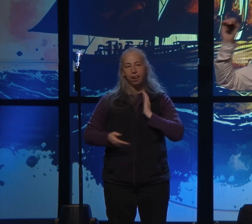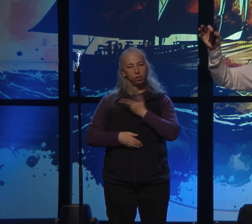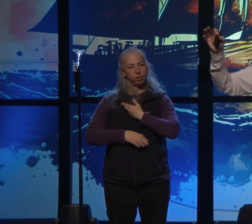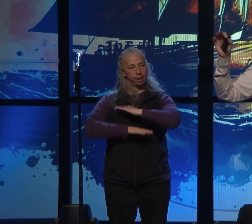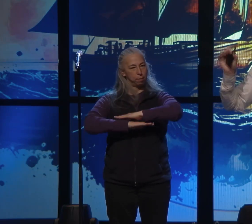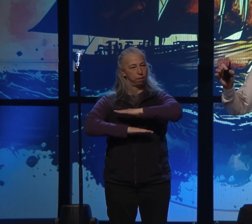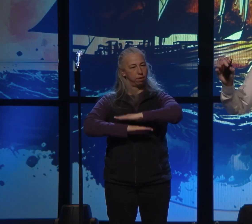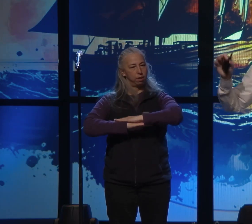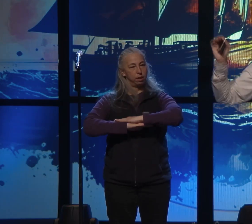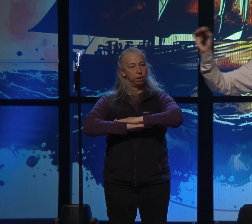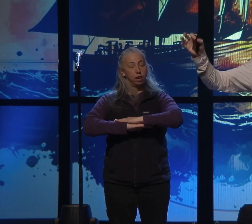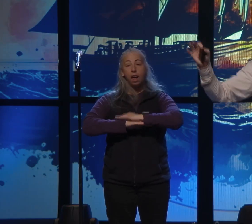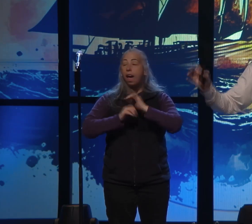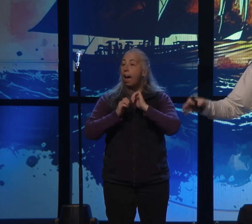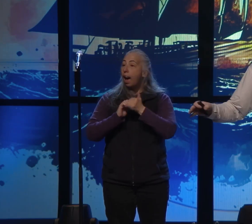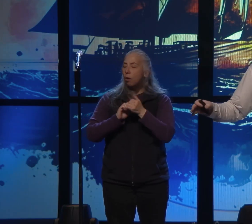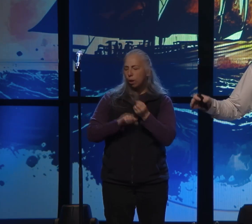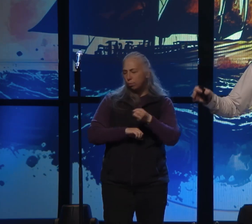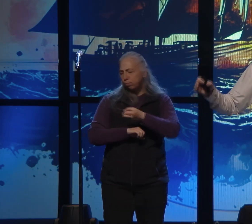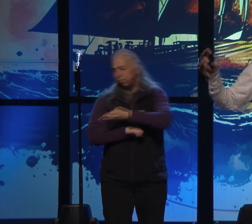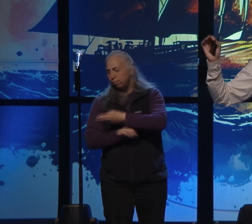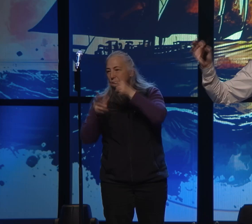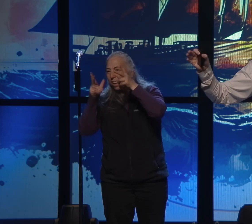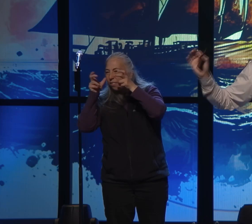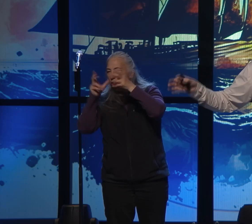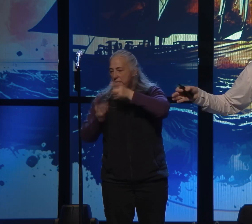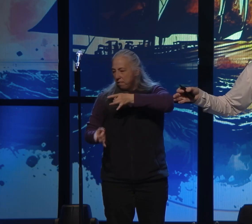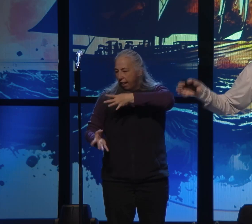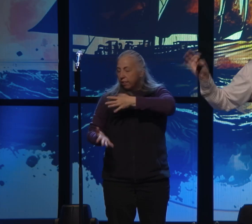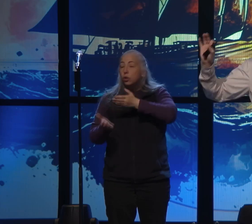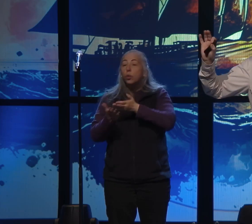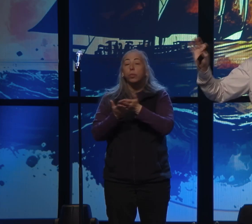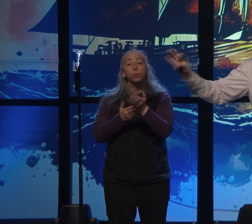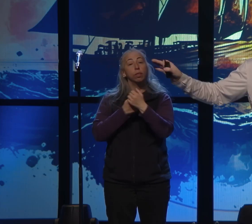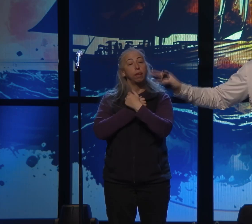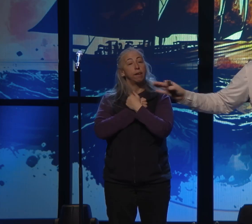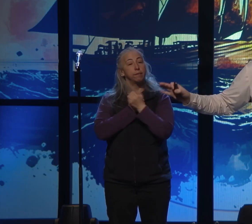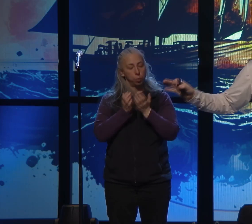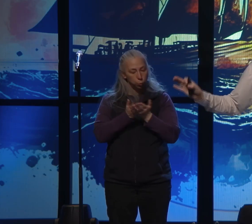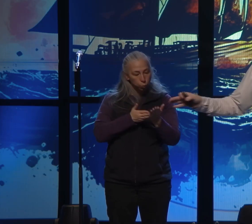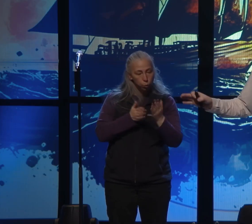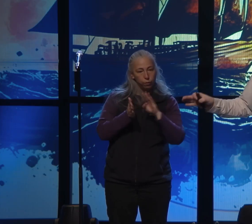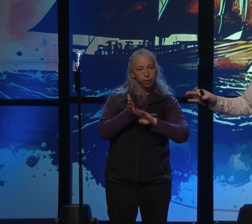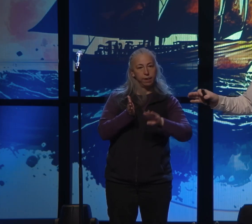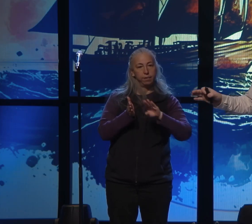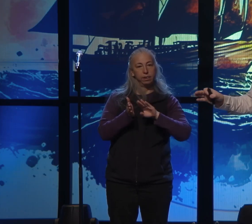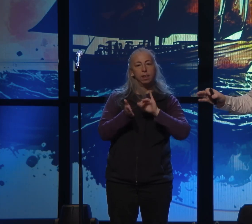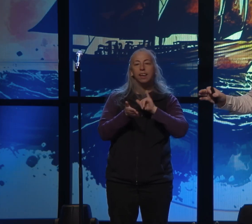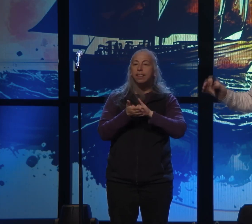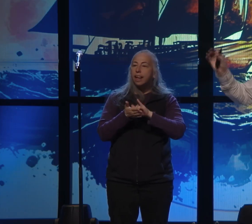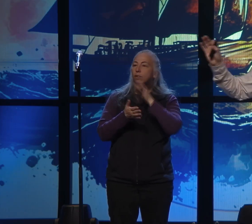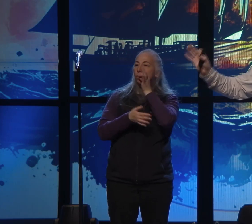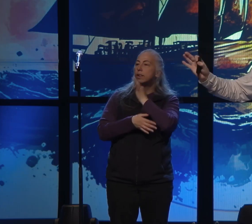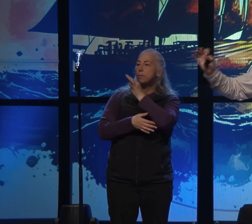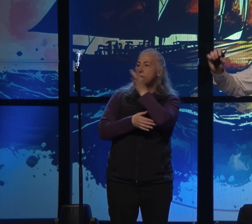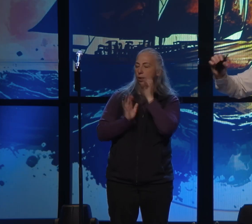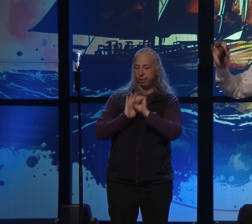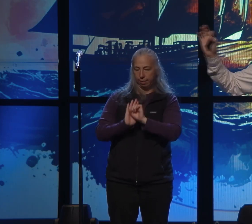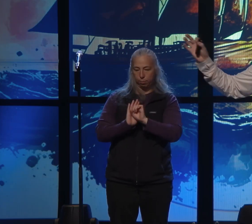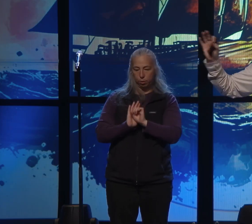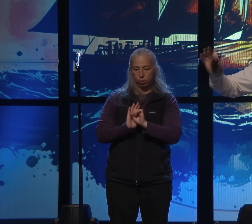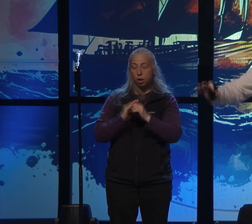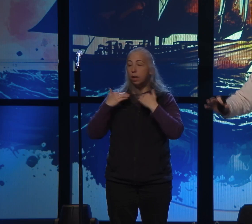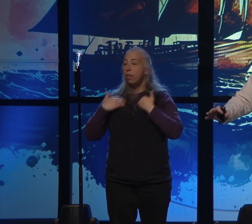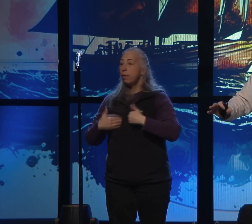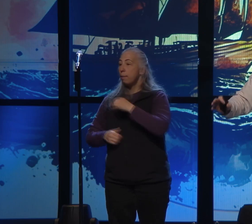overcome evil in our world and violence in our world is through love and forgiveness. That's what these symbols represent. The body of Christ